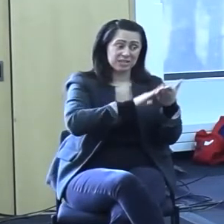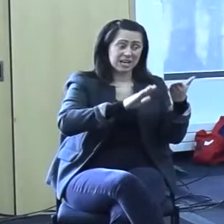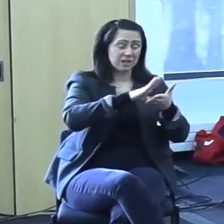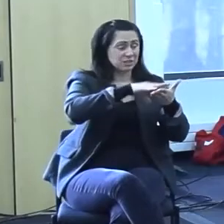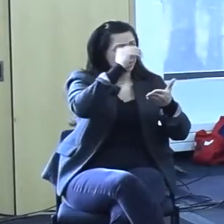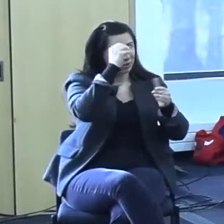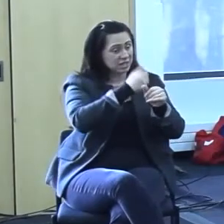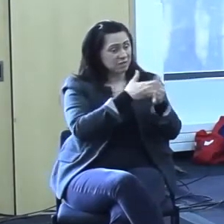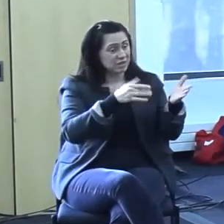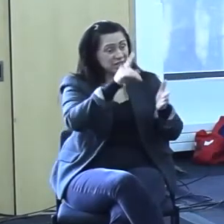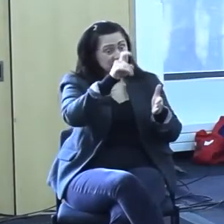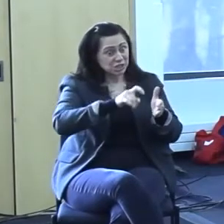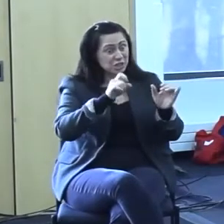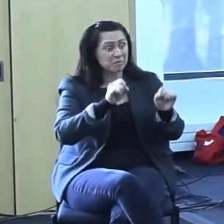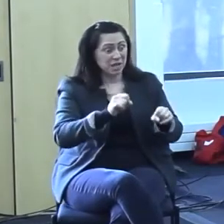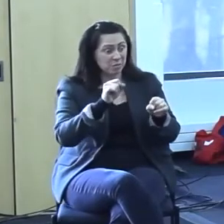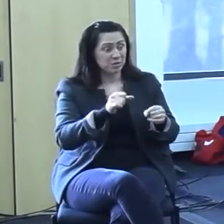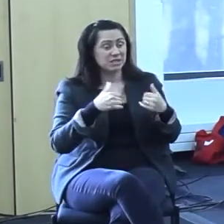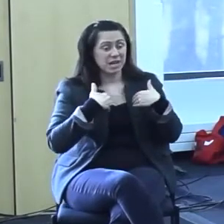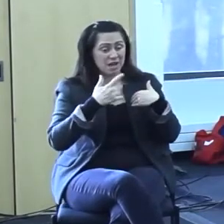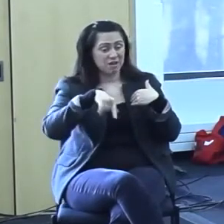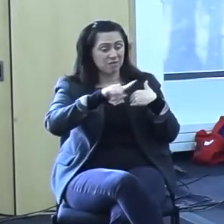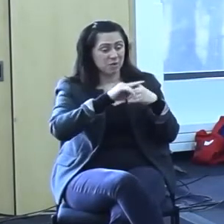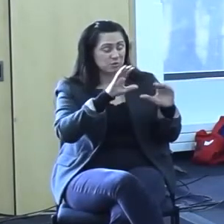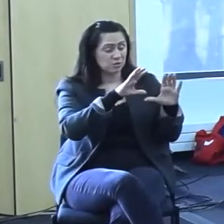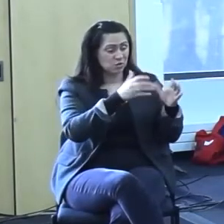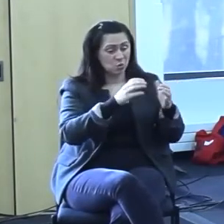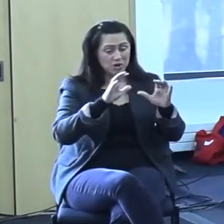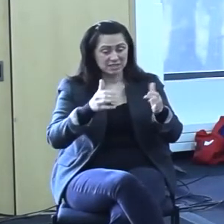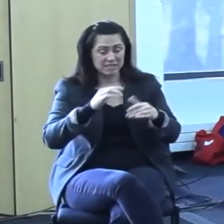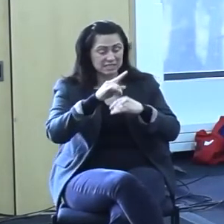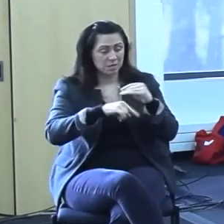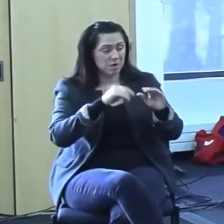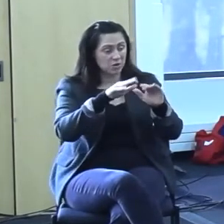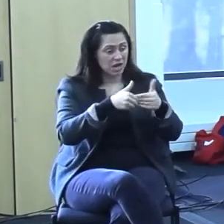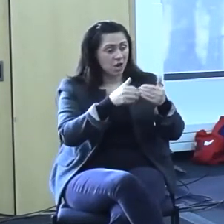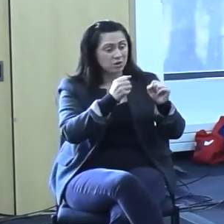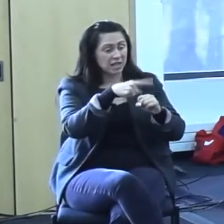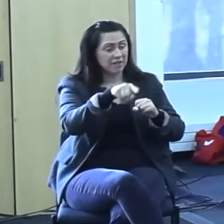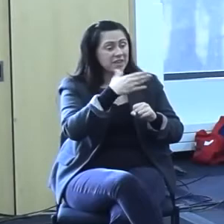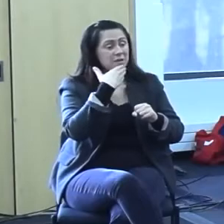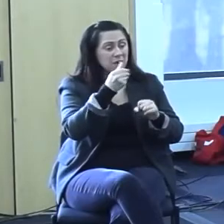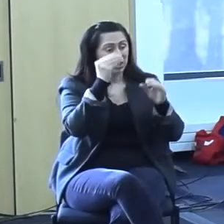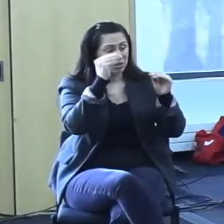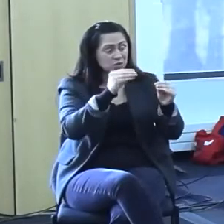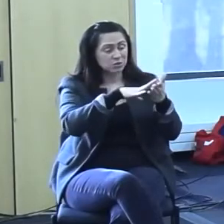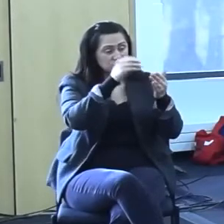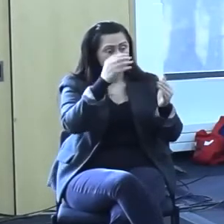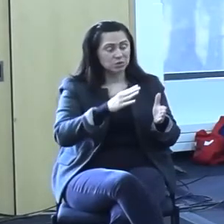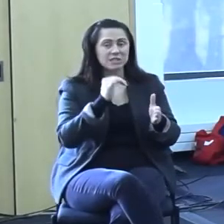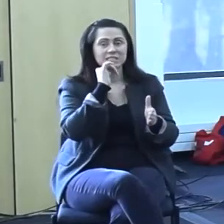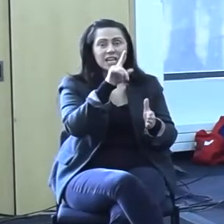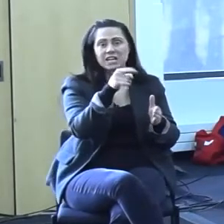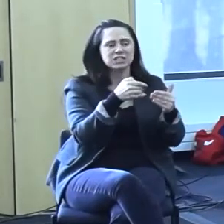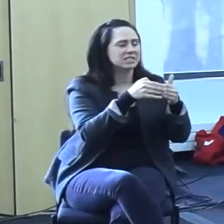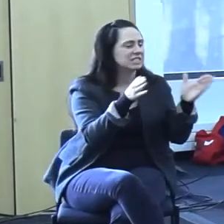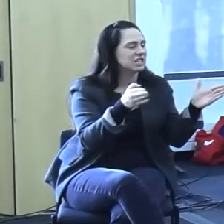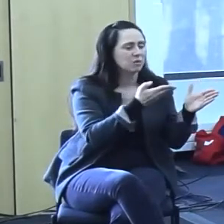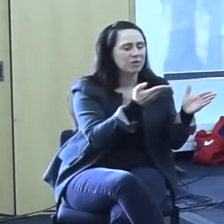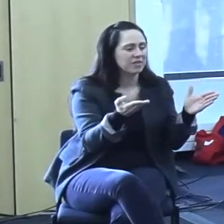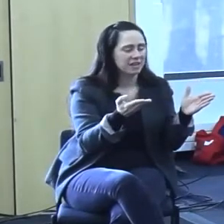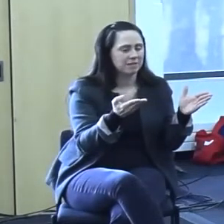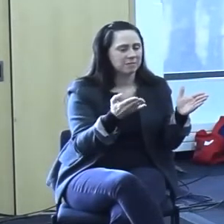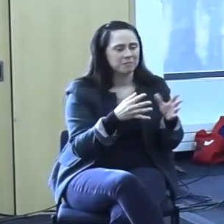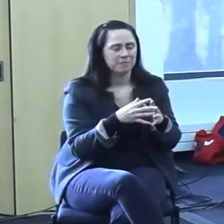learning everything, like they should be able to have those courses on how can they better teach students. Well, not just a general thing,